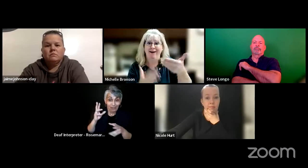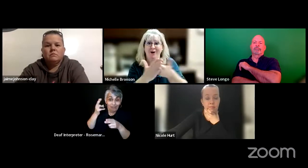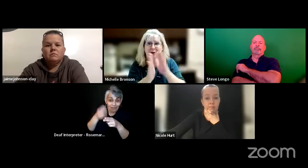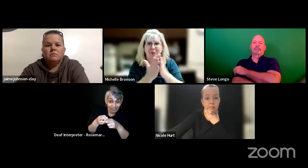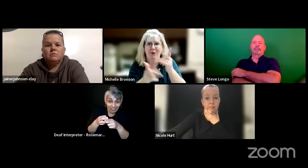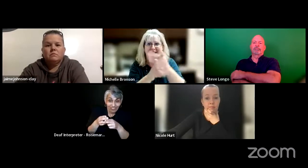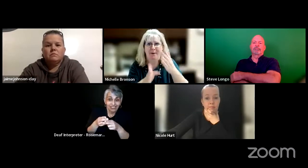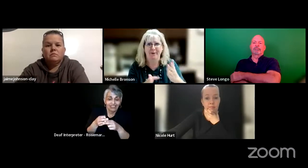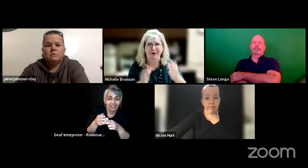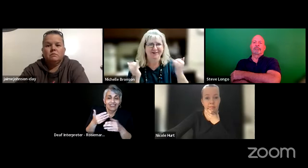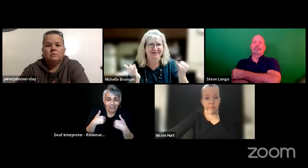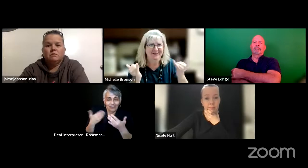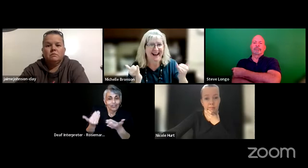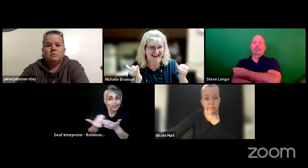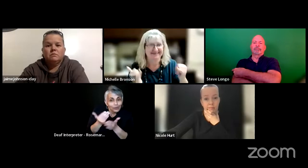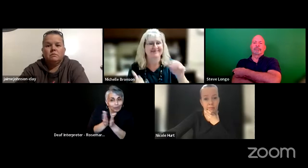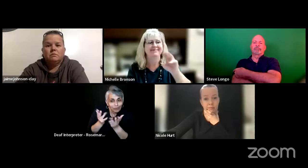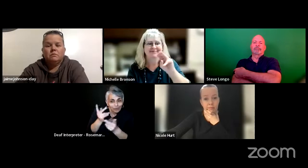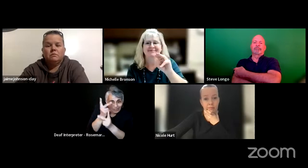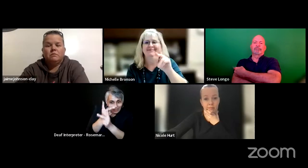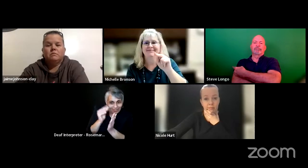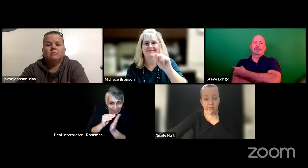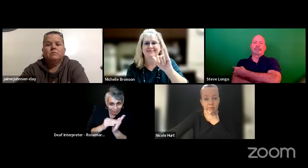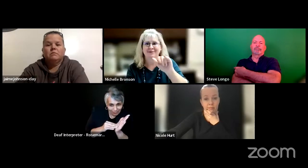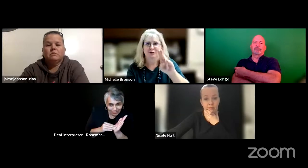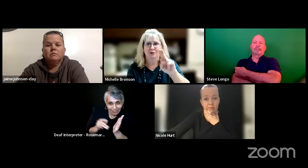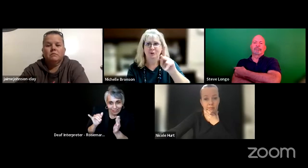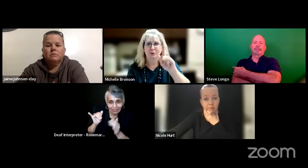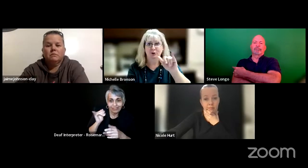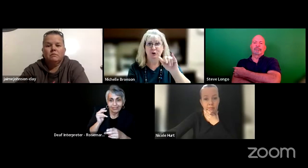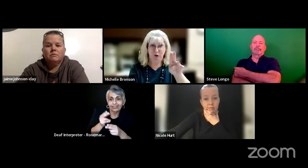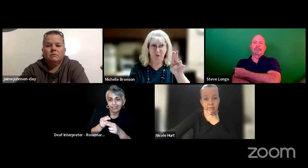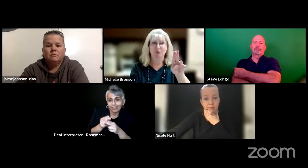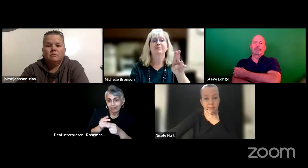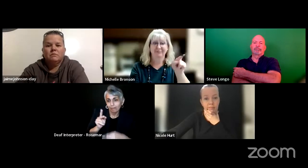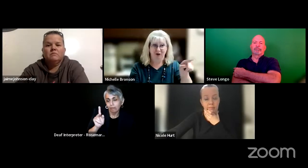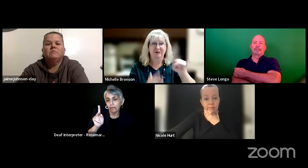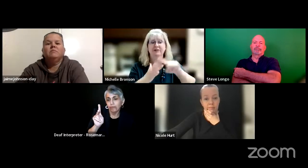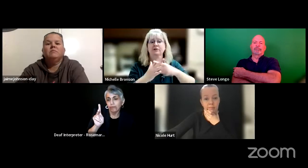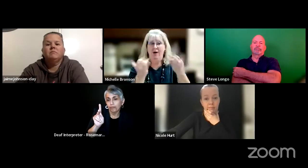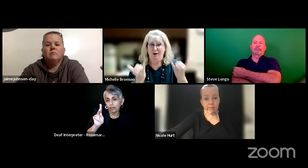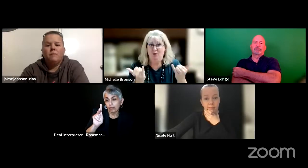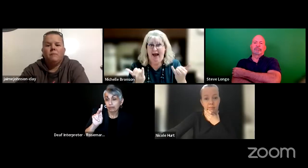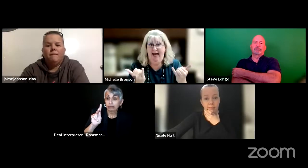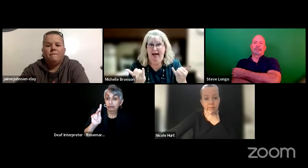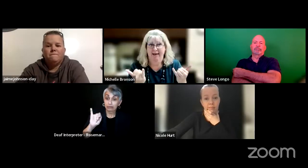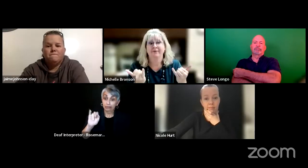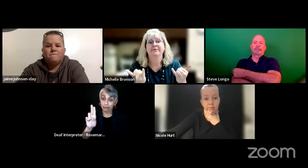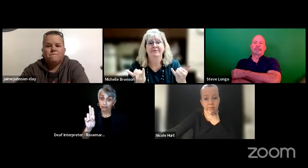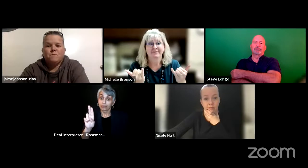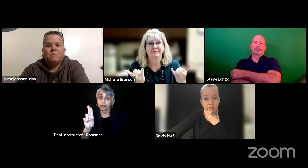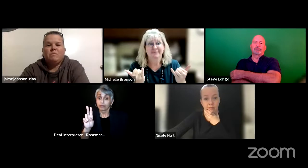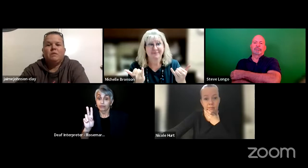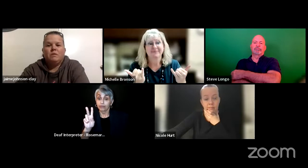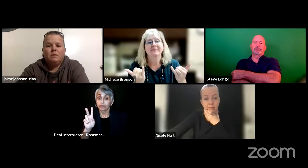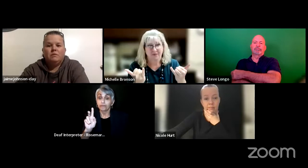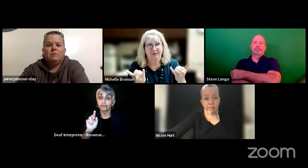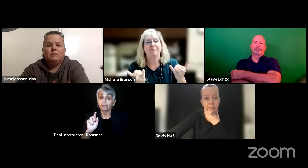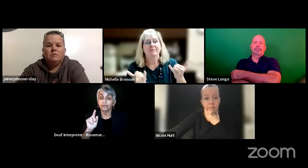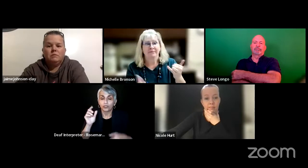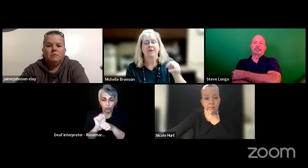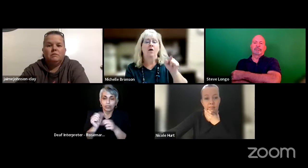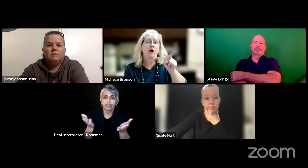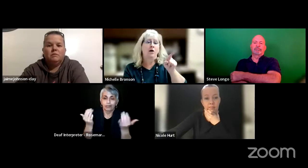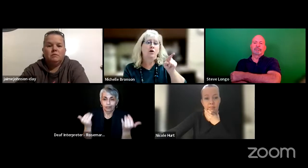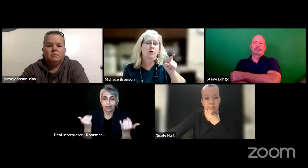in Fresno. And as I said earlier, we hired the new bookkeeper as of today. Kiku started